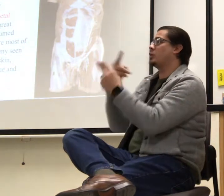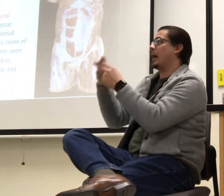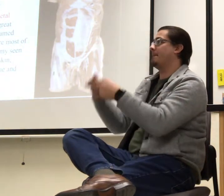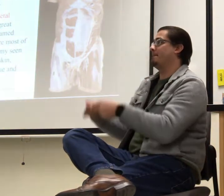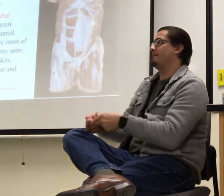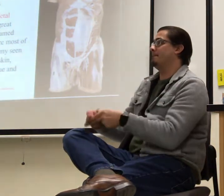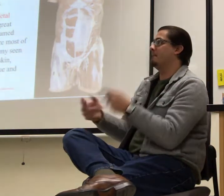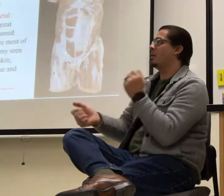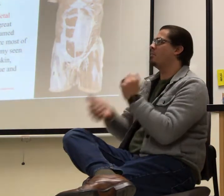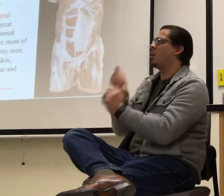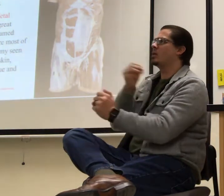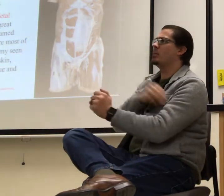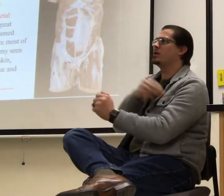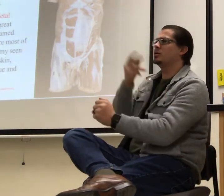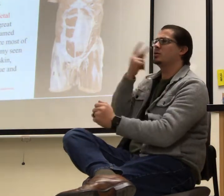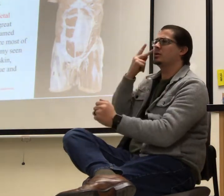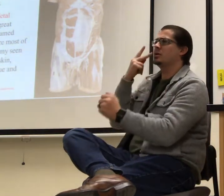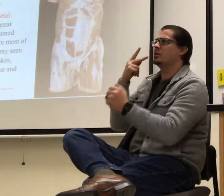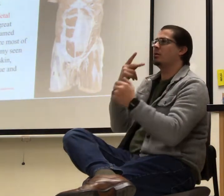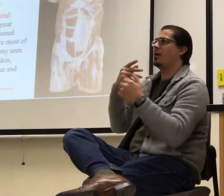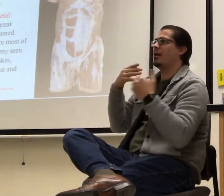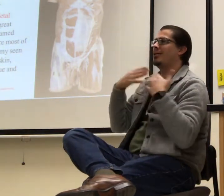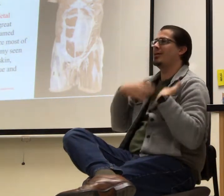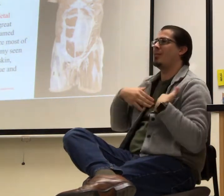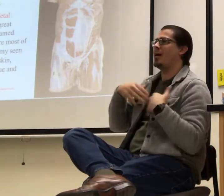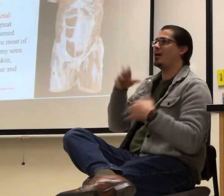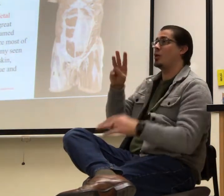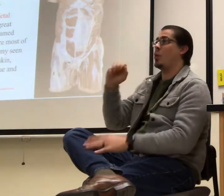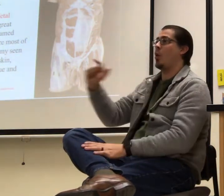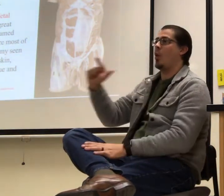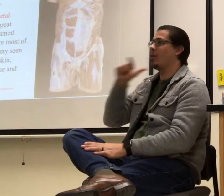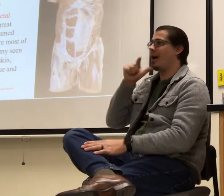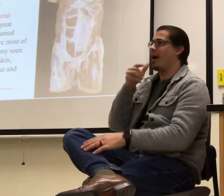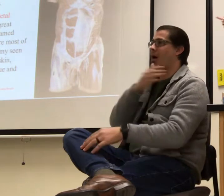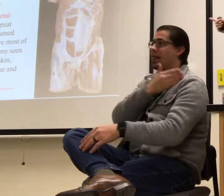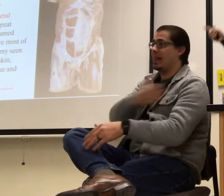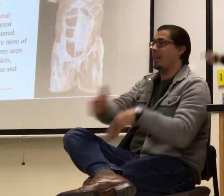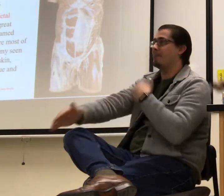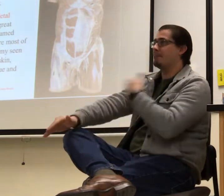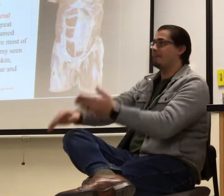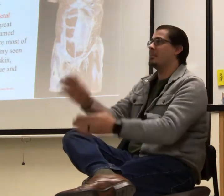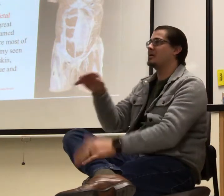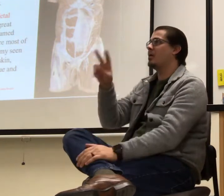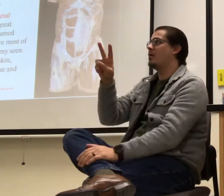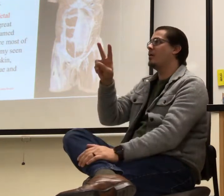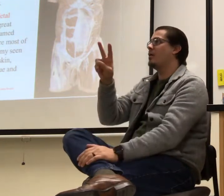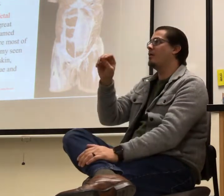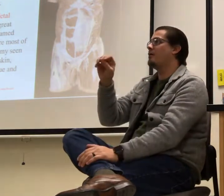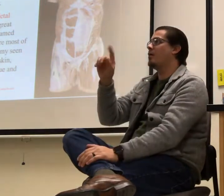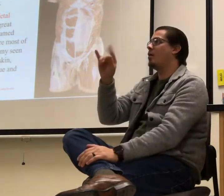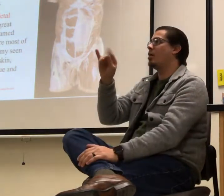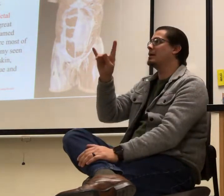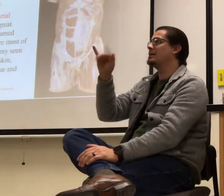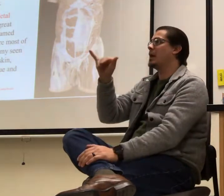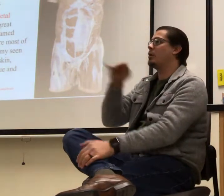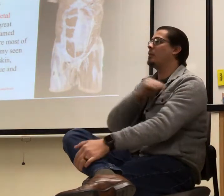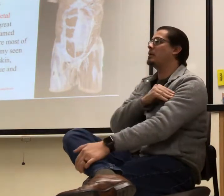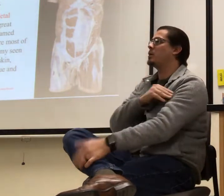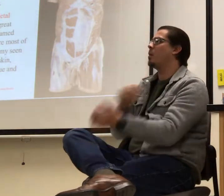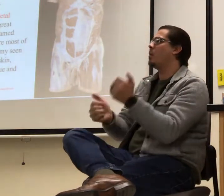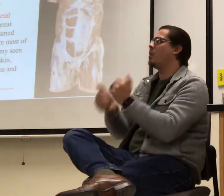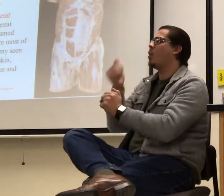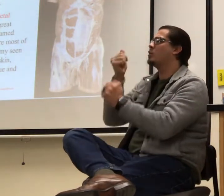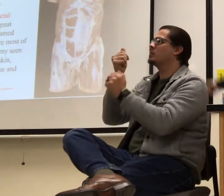of the muscles you see on the body wall and on the limbs are voluntary muscles. But the great majority of the